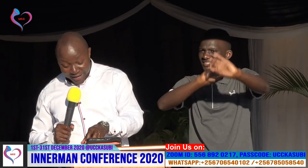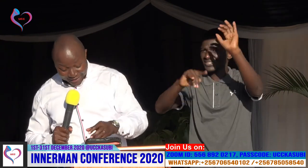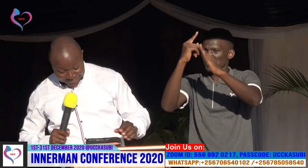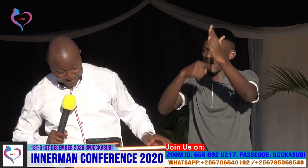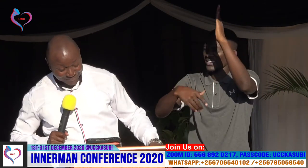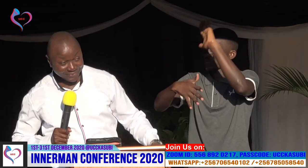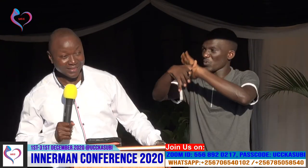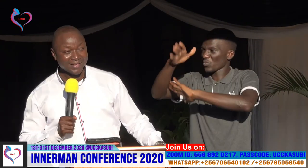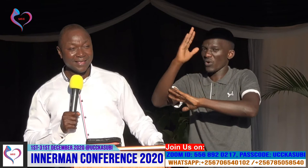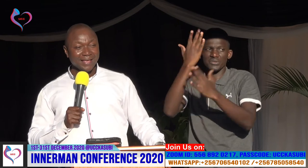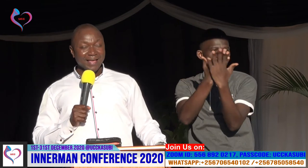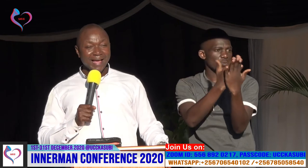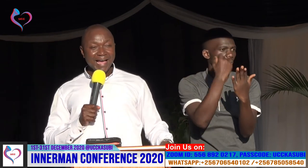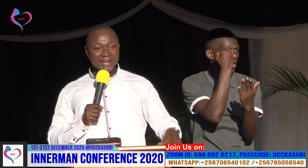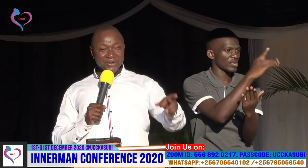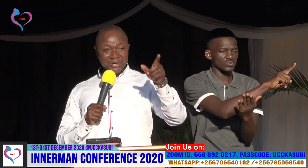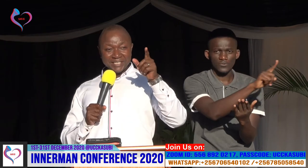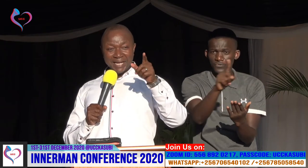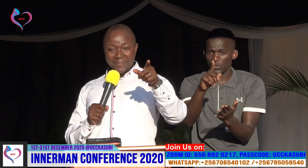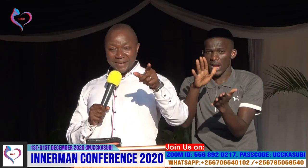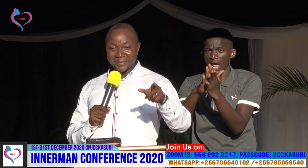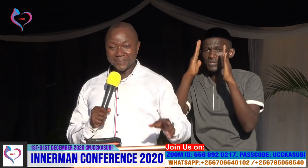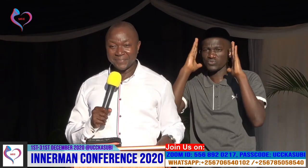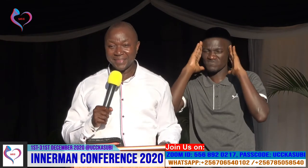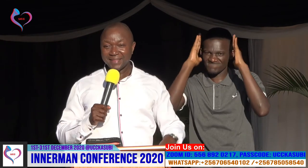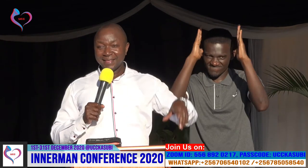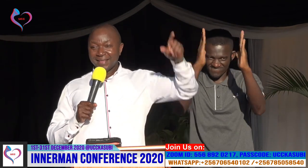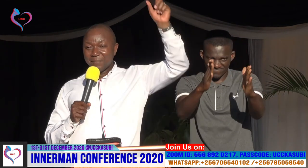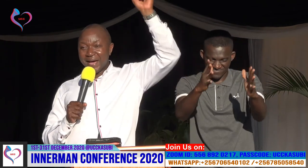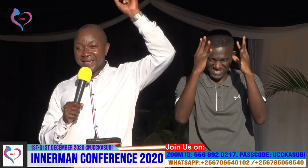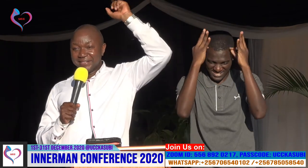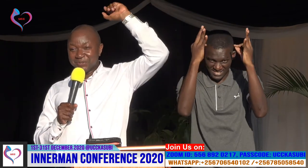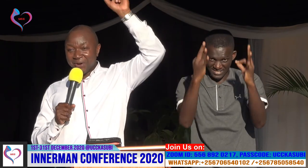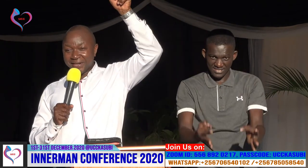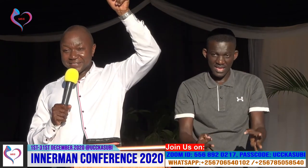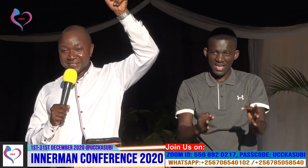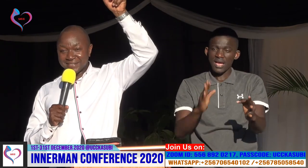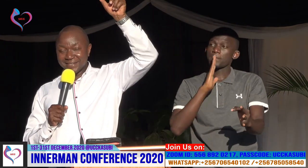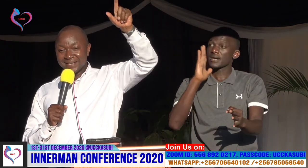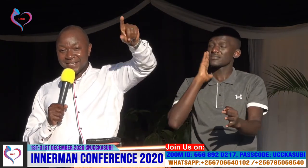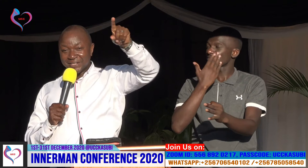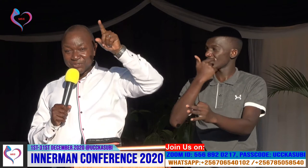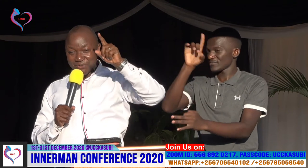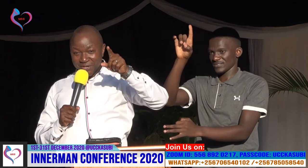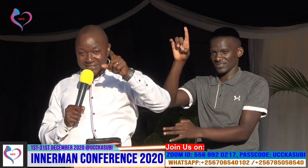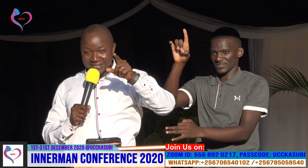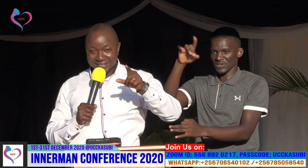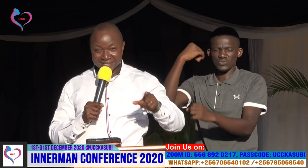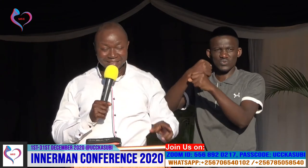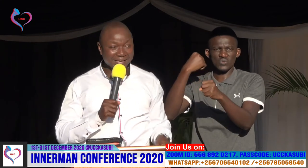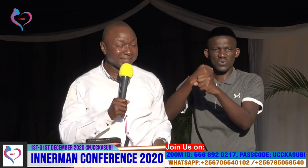requires, and you determine by His grace to